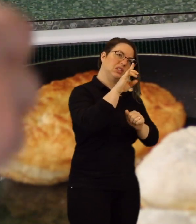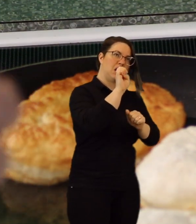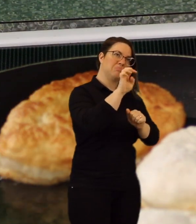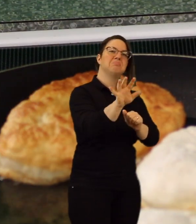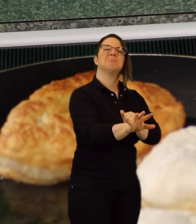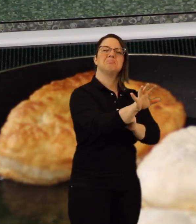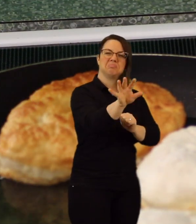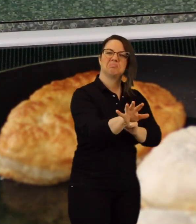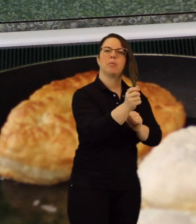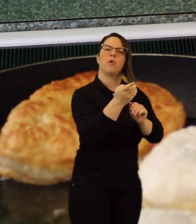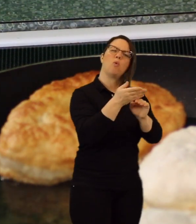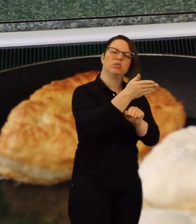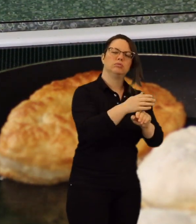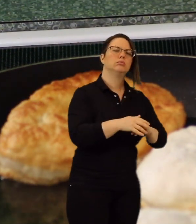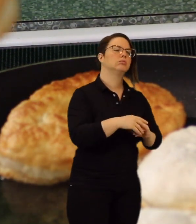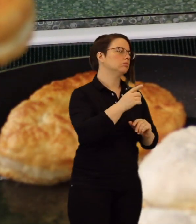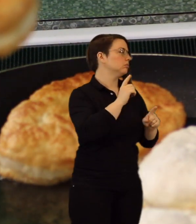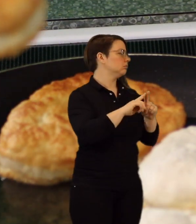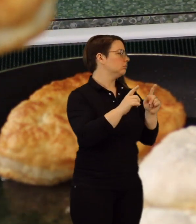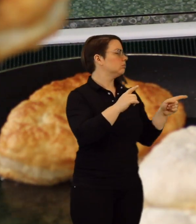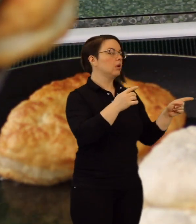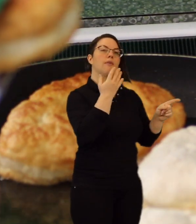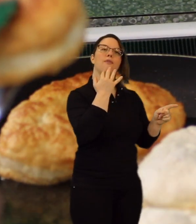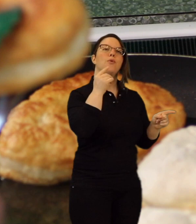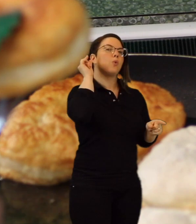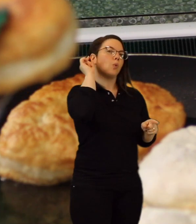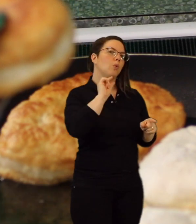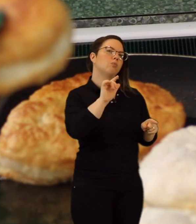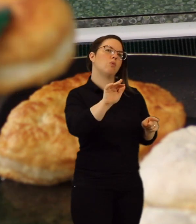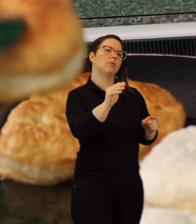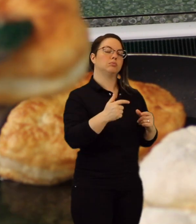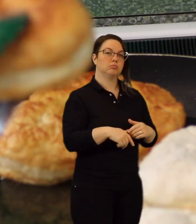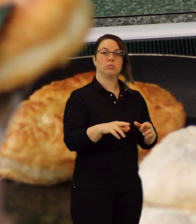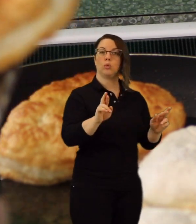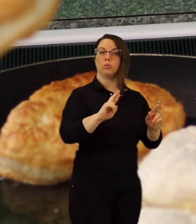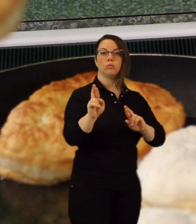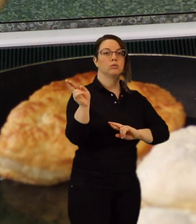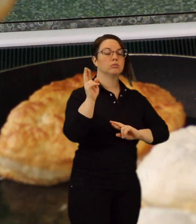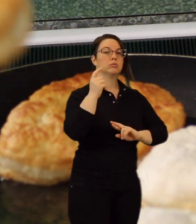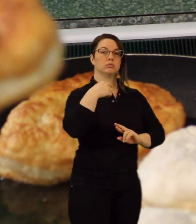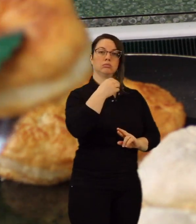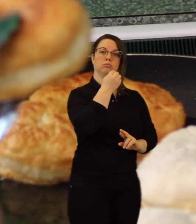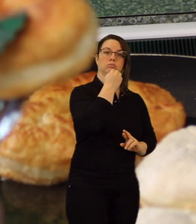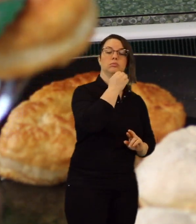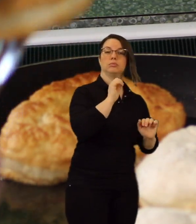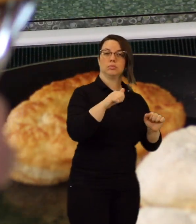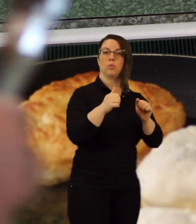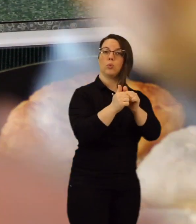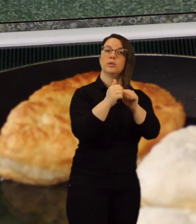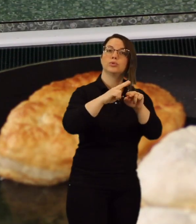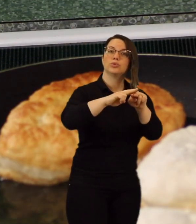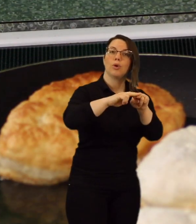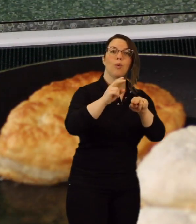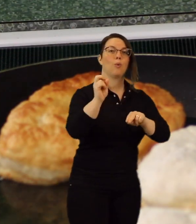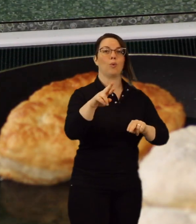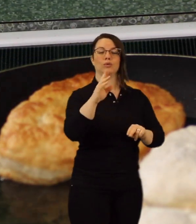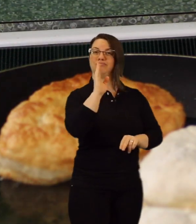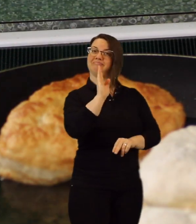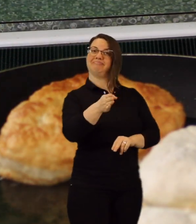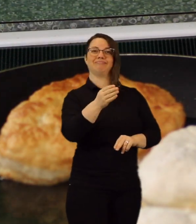cook. So some people put a little bit of salt on there before they eat it, or you can just eat away.